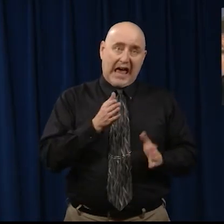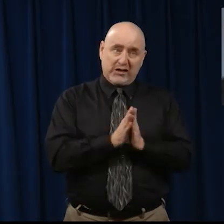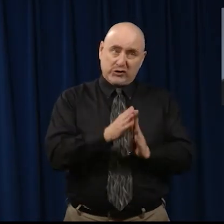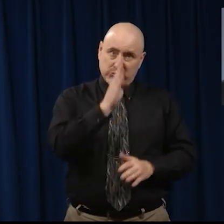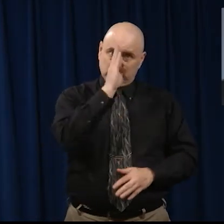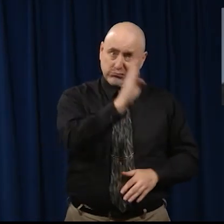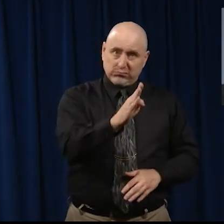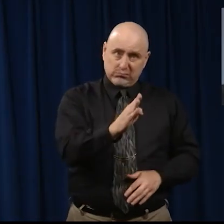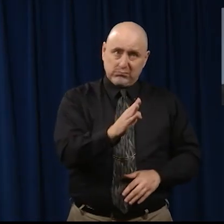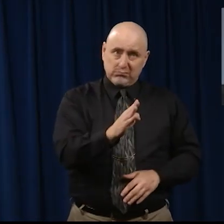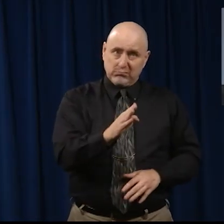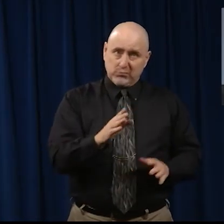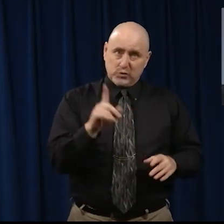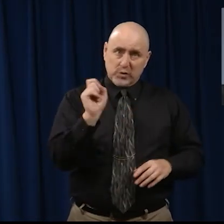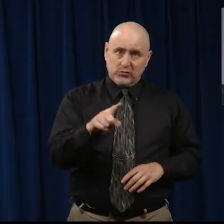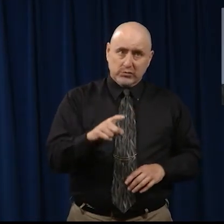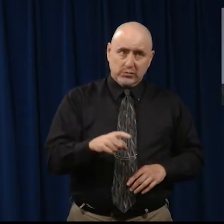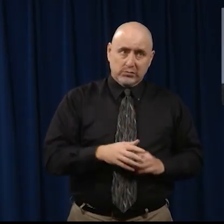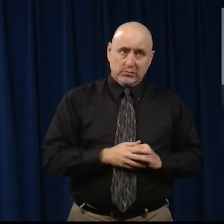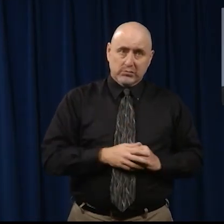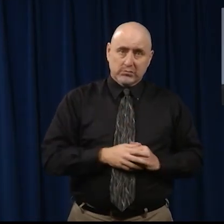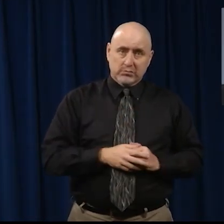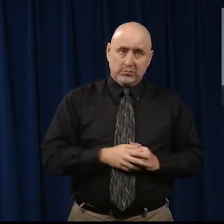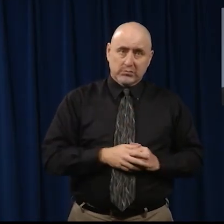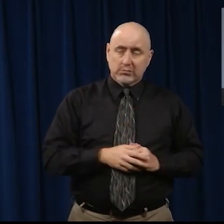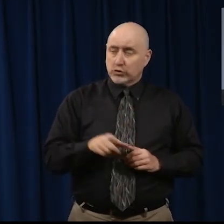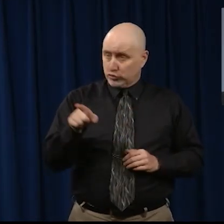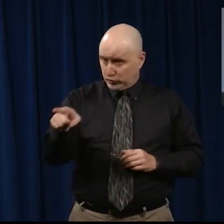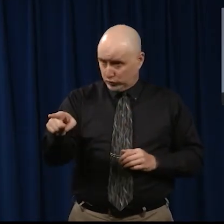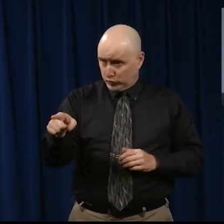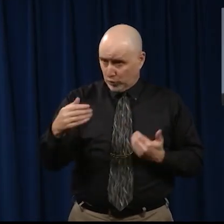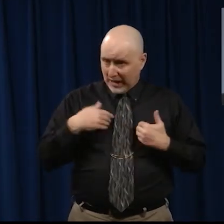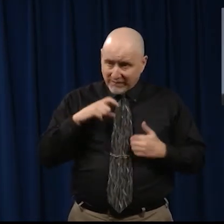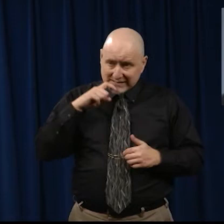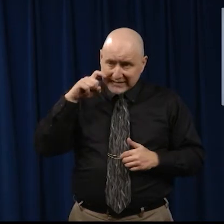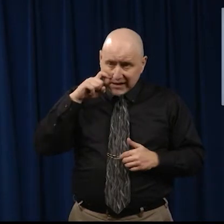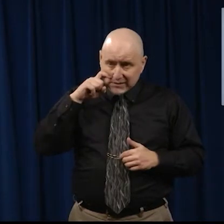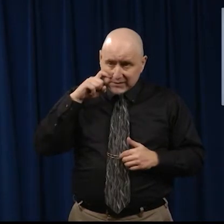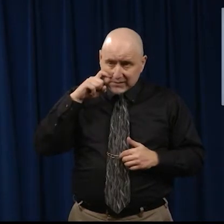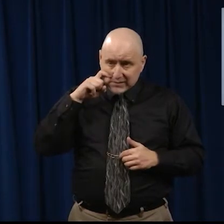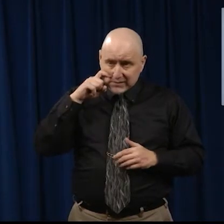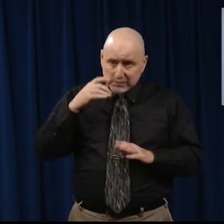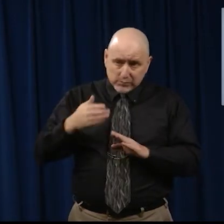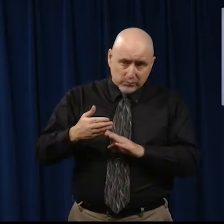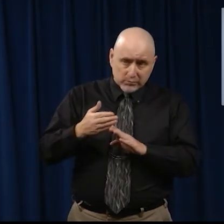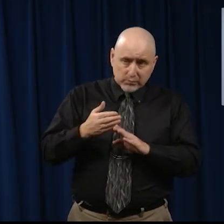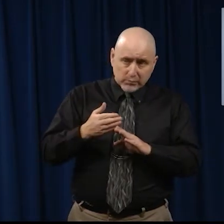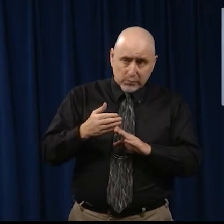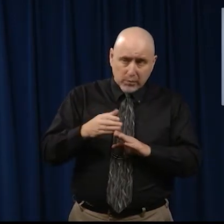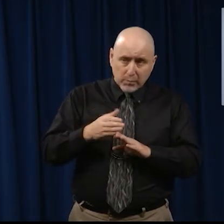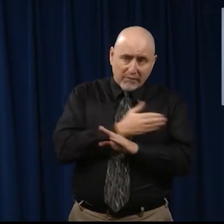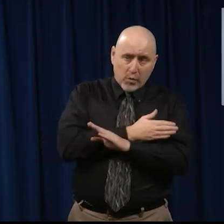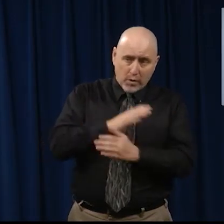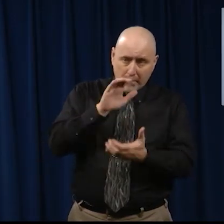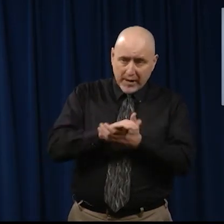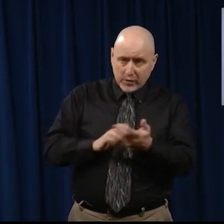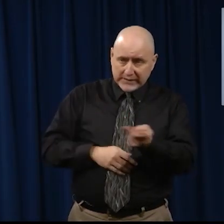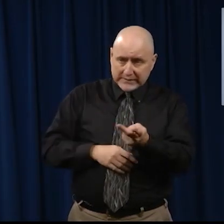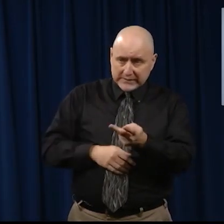very pointed, blunt question. Do you have were you sexually involved with anybody before you got